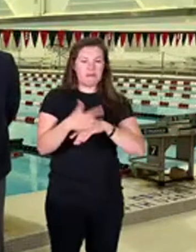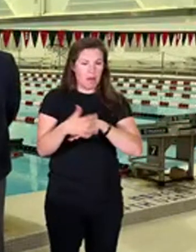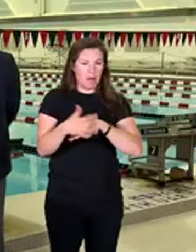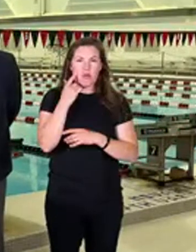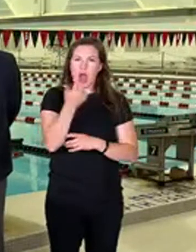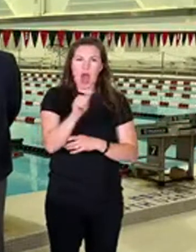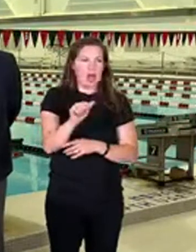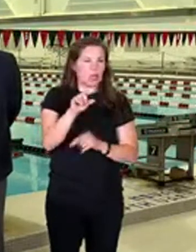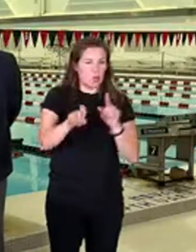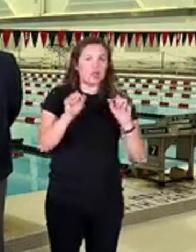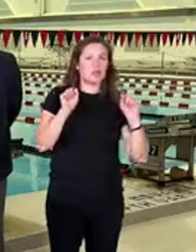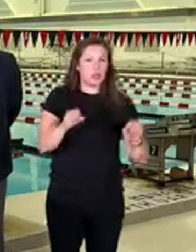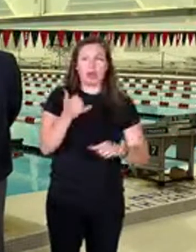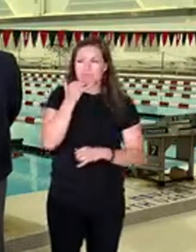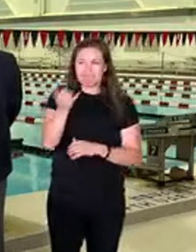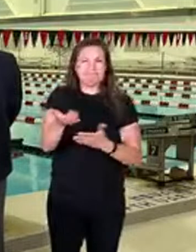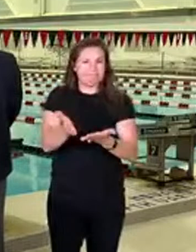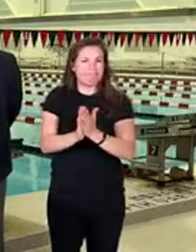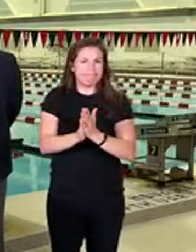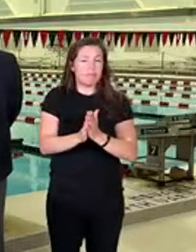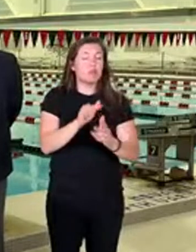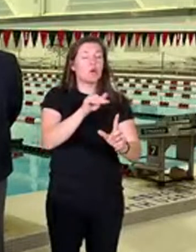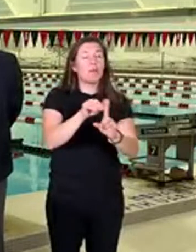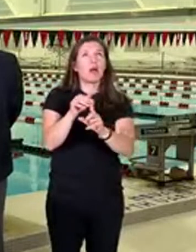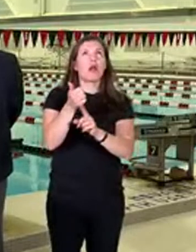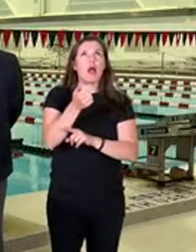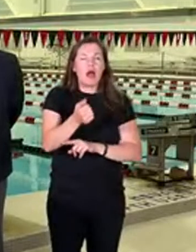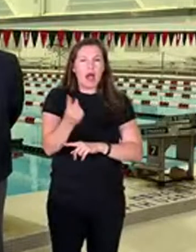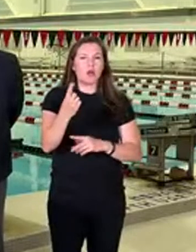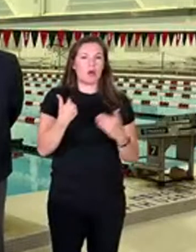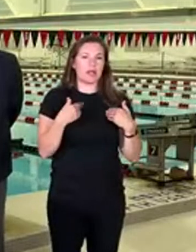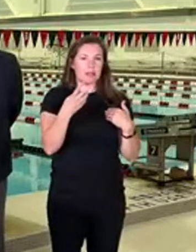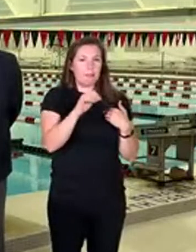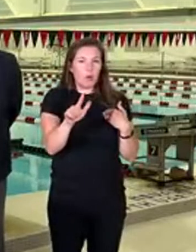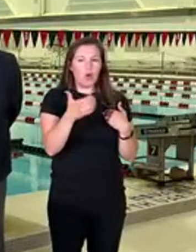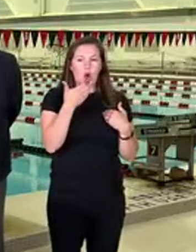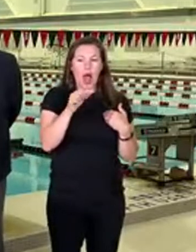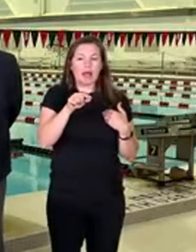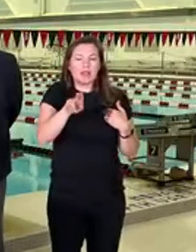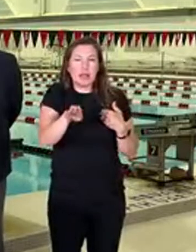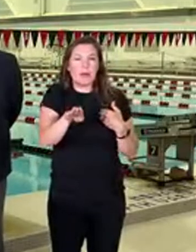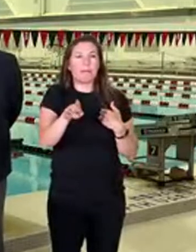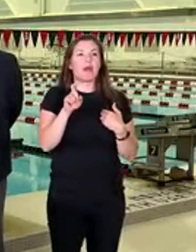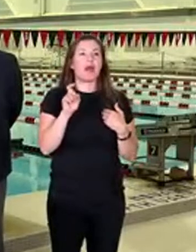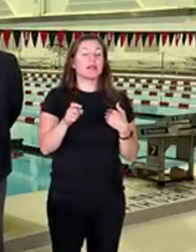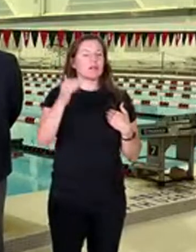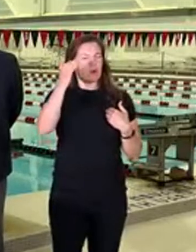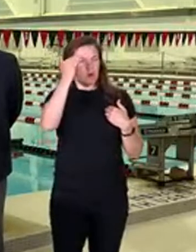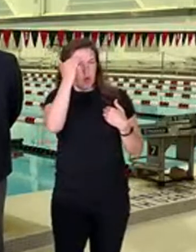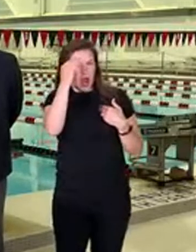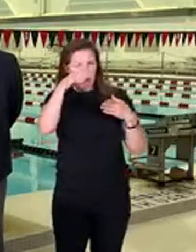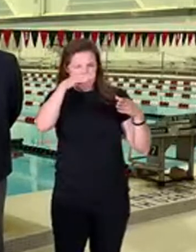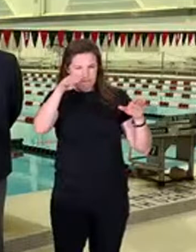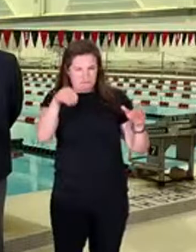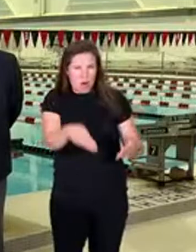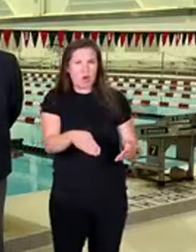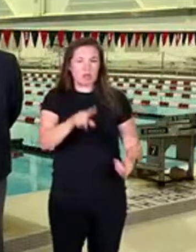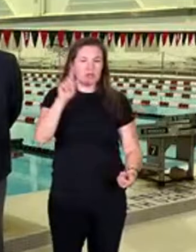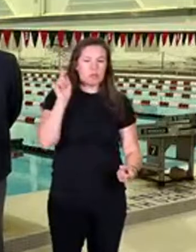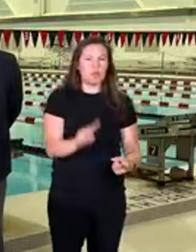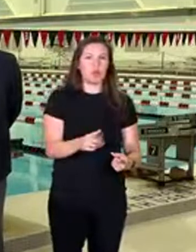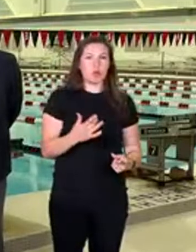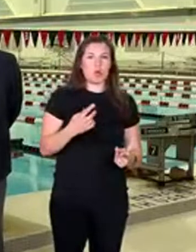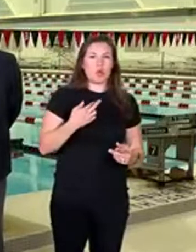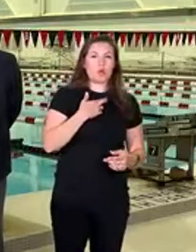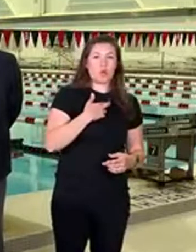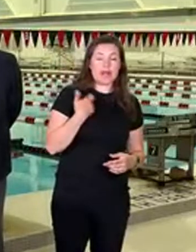any questions. So as a reminder to anyone who has a swimming pool or hot tub, you have to be aware and focused on reducing the risk of